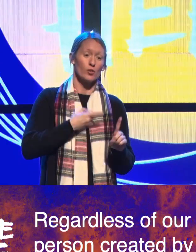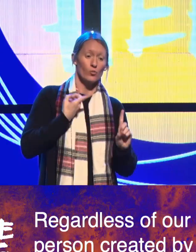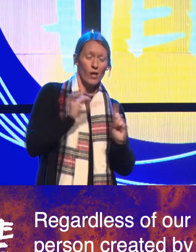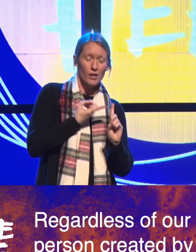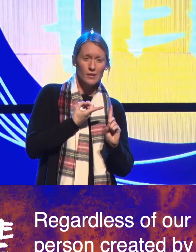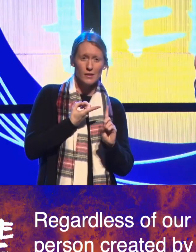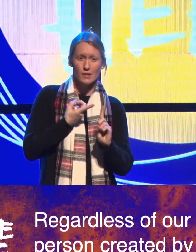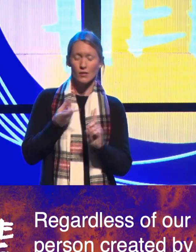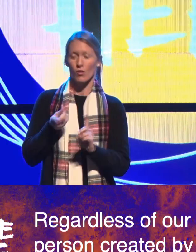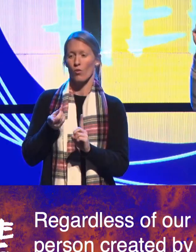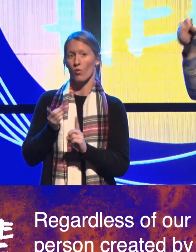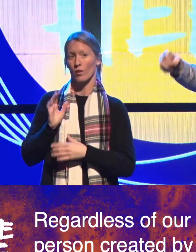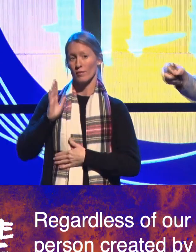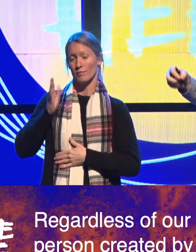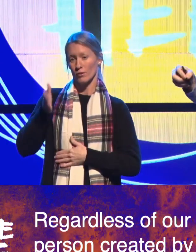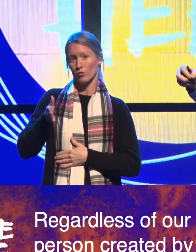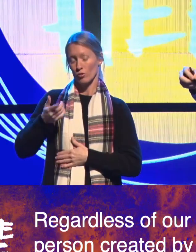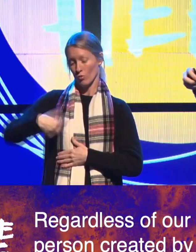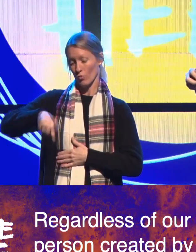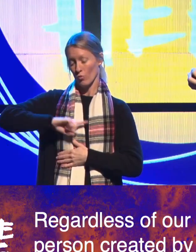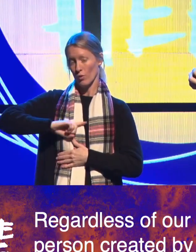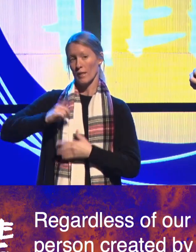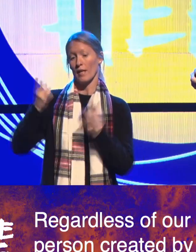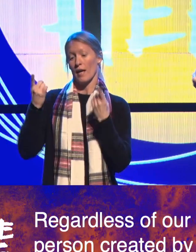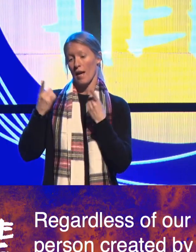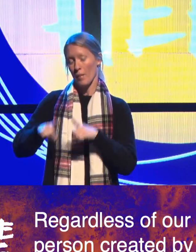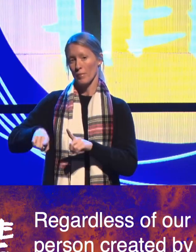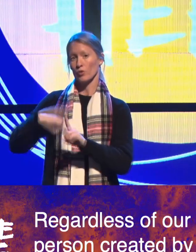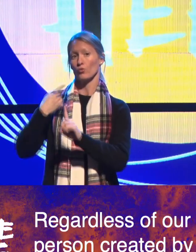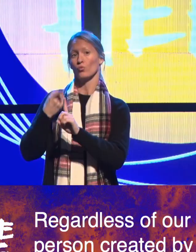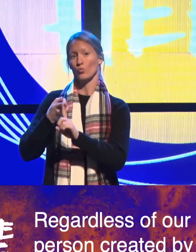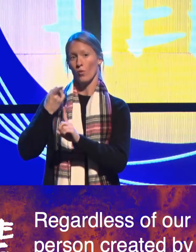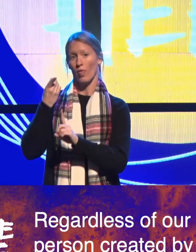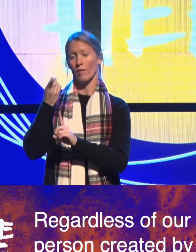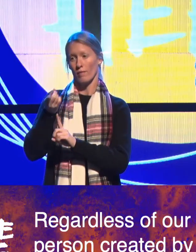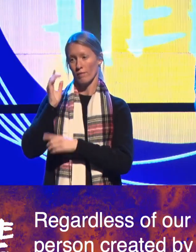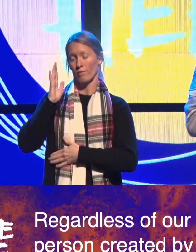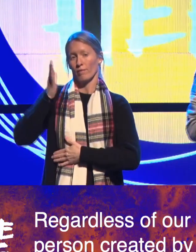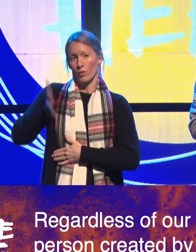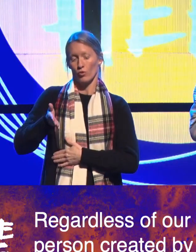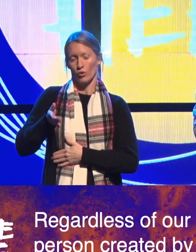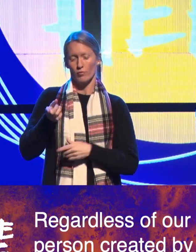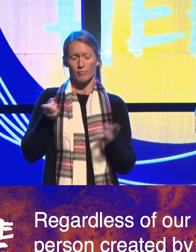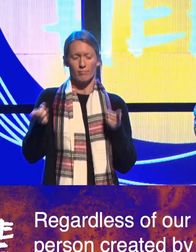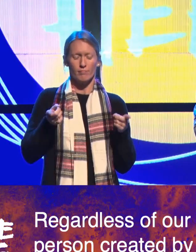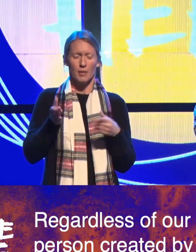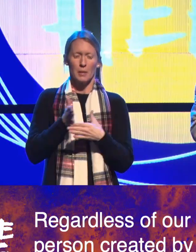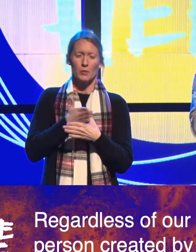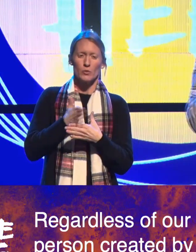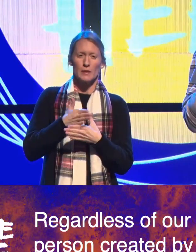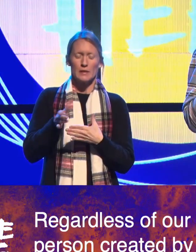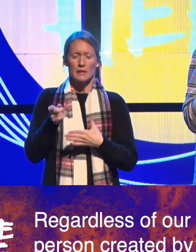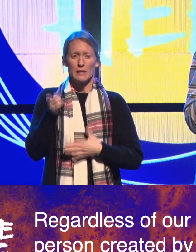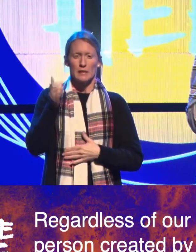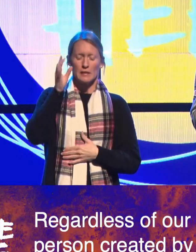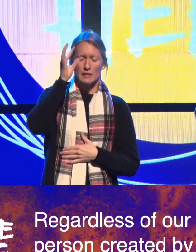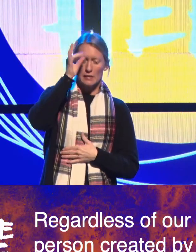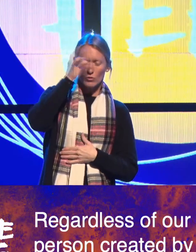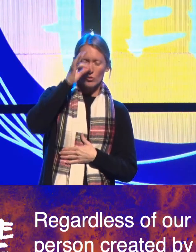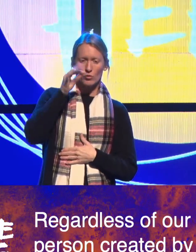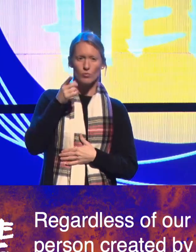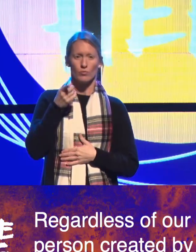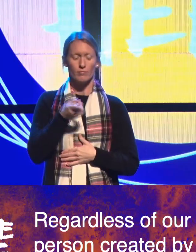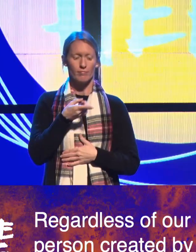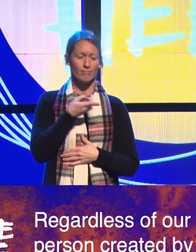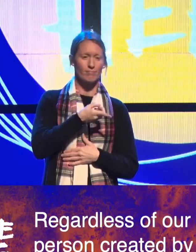in such a way that we happen to the future. And I don't know that there's an in-between on that one. And I don't know that necessarily